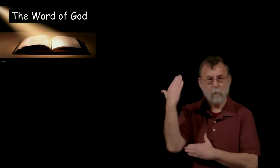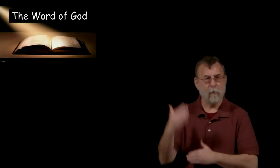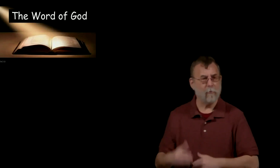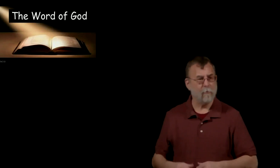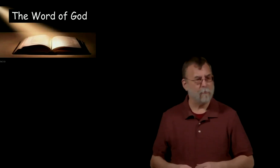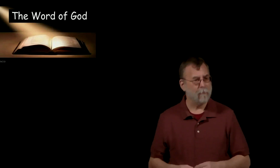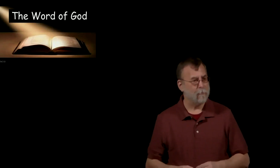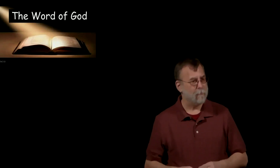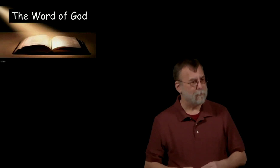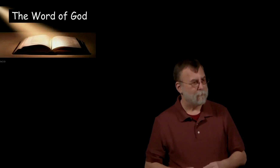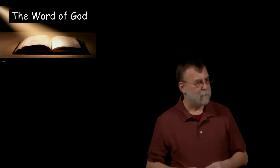Good morning.